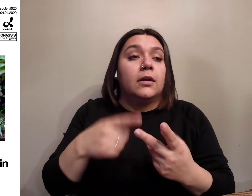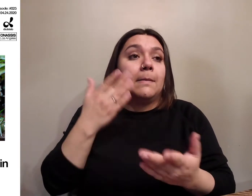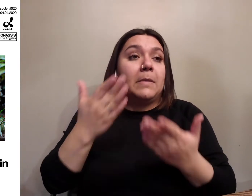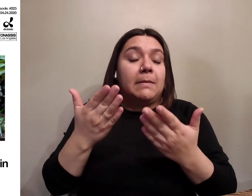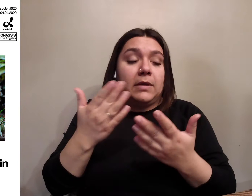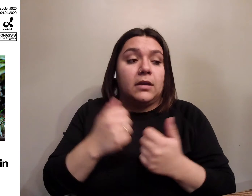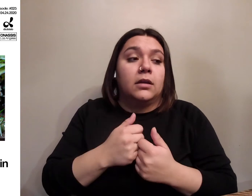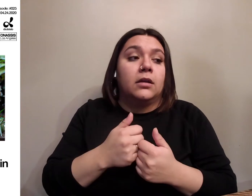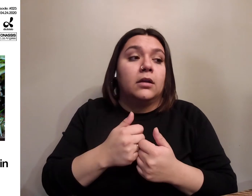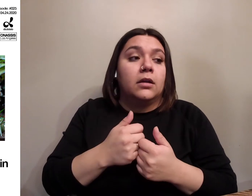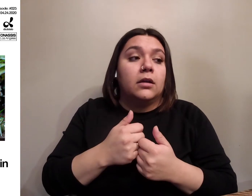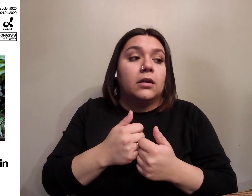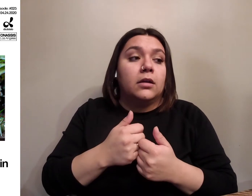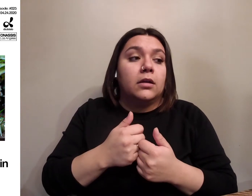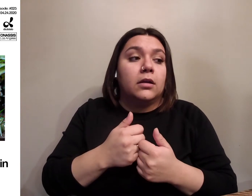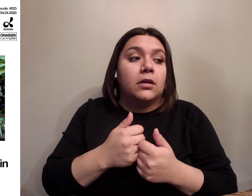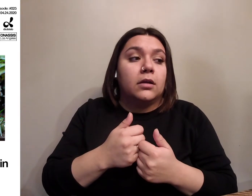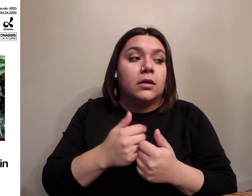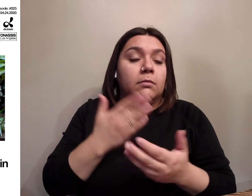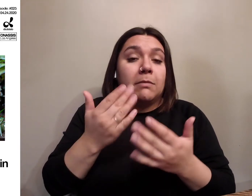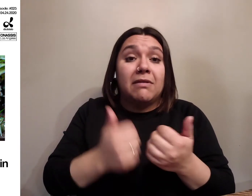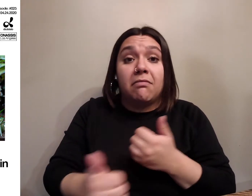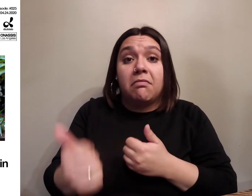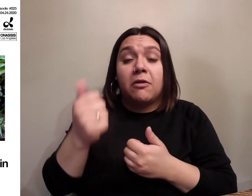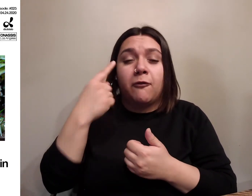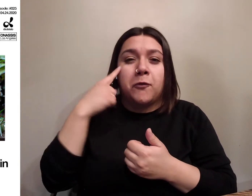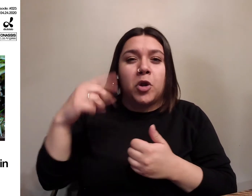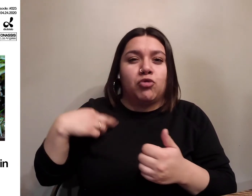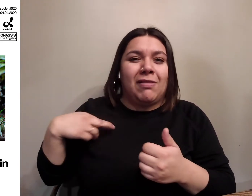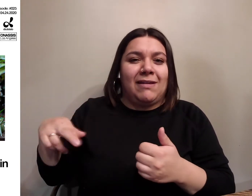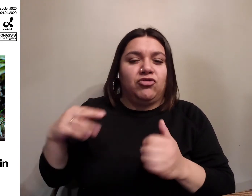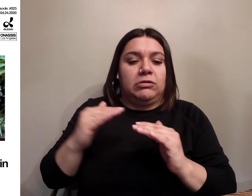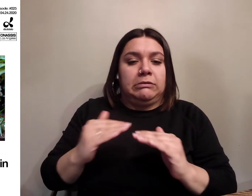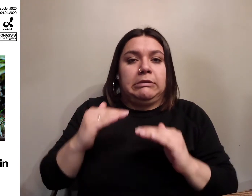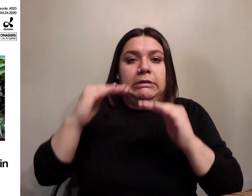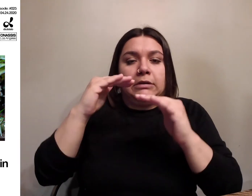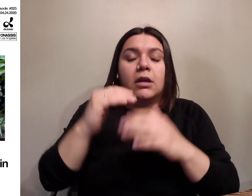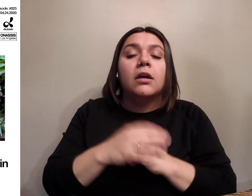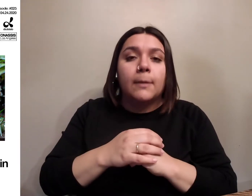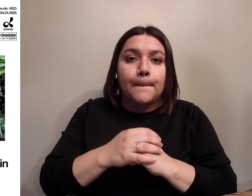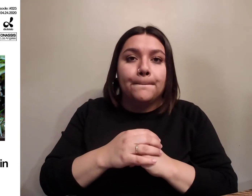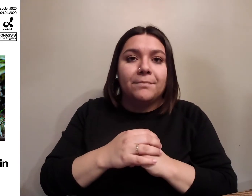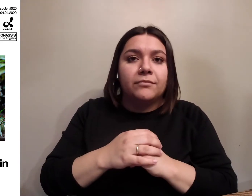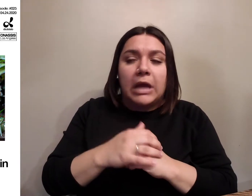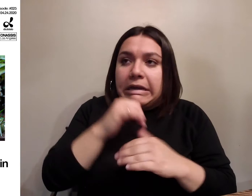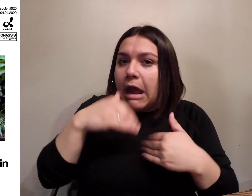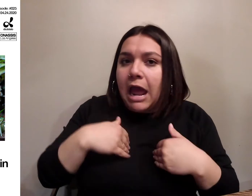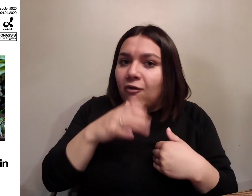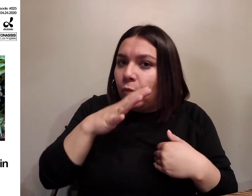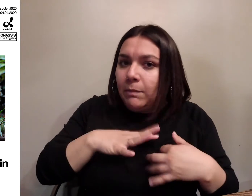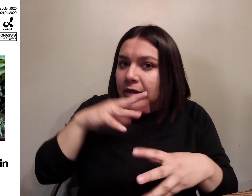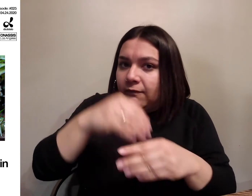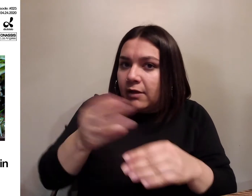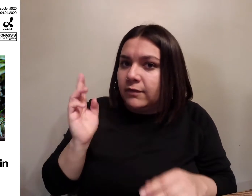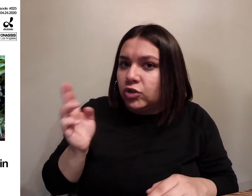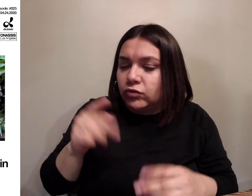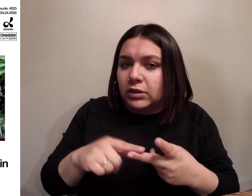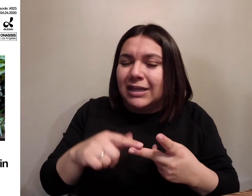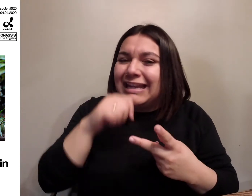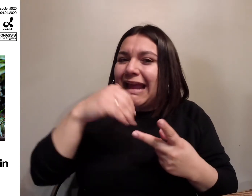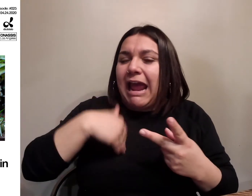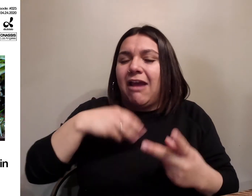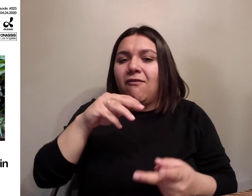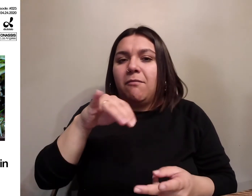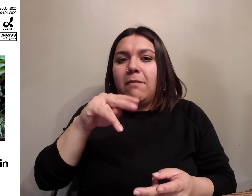book are either the Sultan or the Shaykh al-Islam, right, the head of the ulema, the